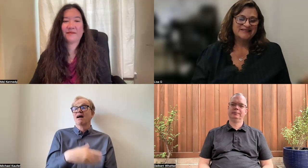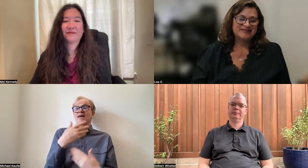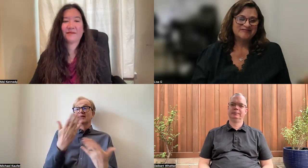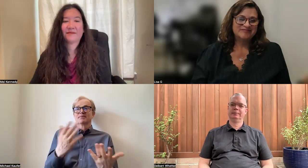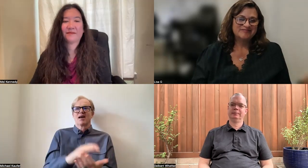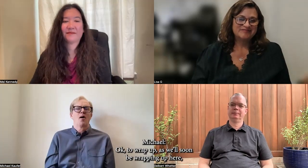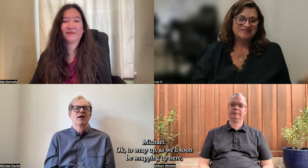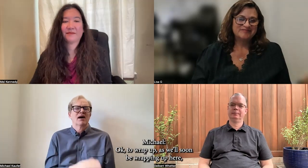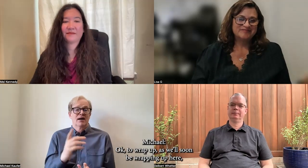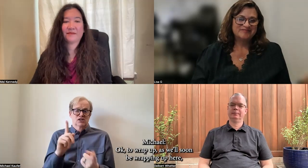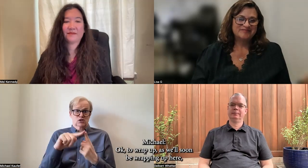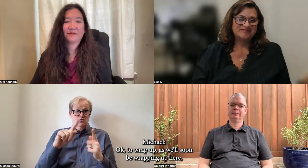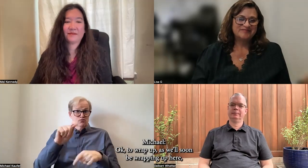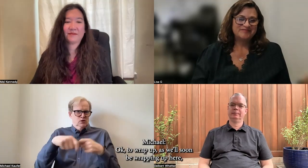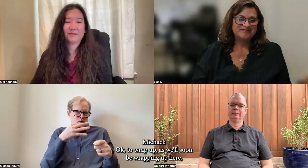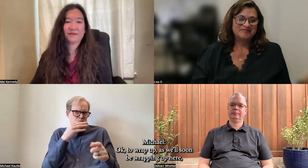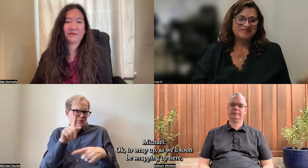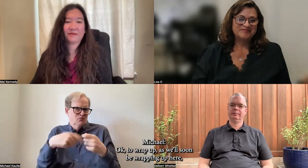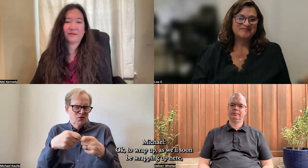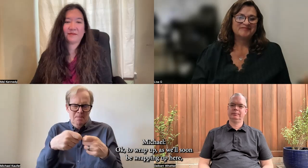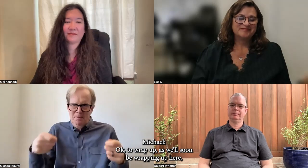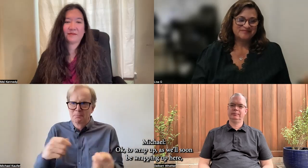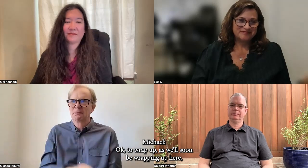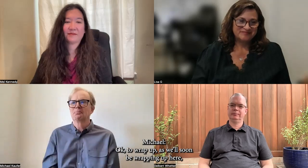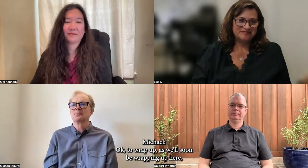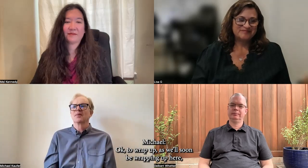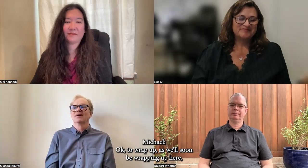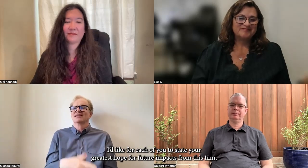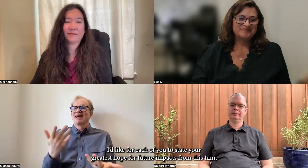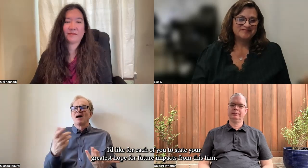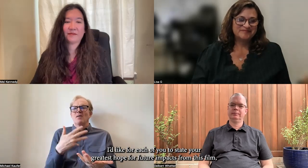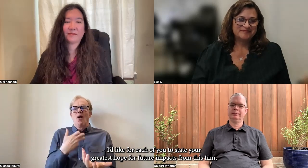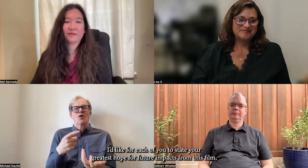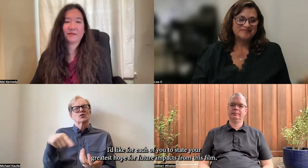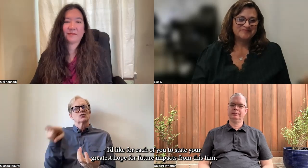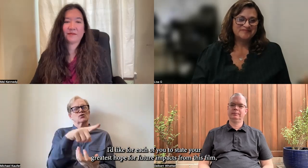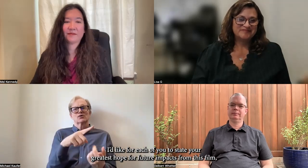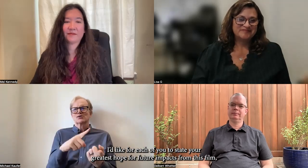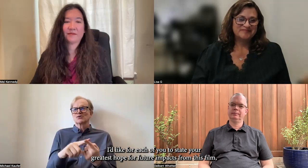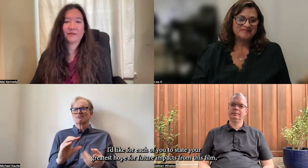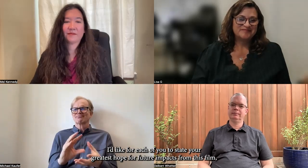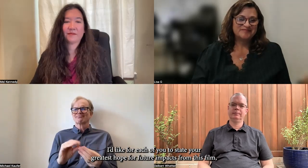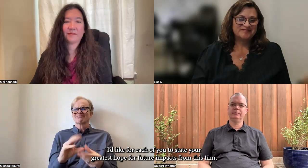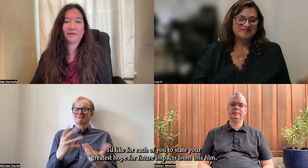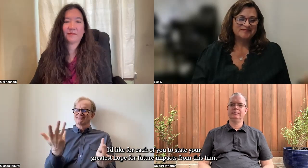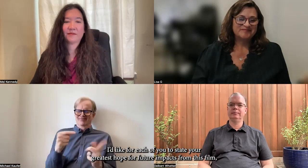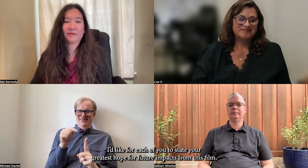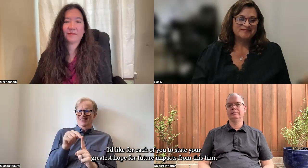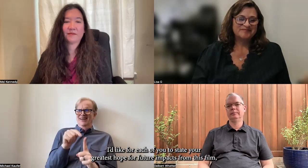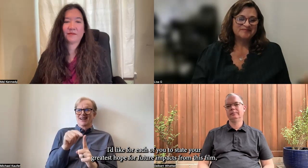Okay, to wrap up, as we'll soon be wrapping up here, I'd like for each of you to state